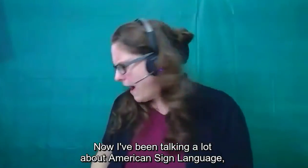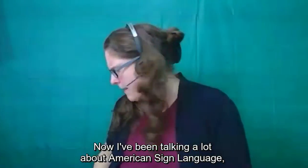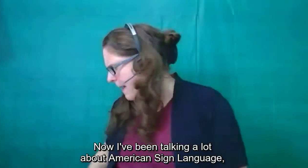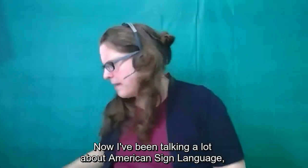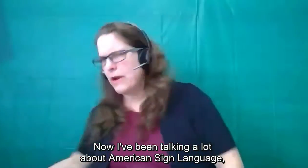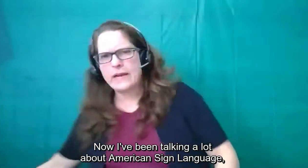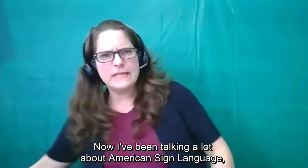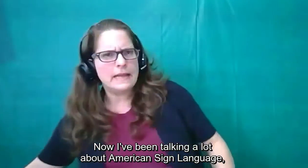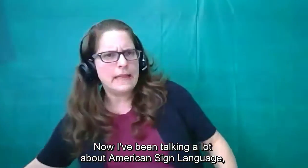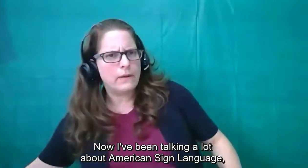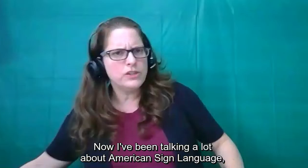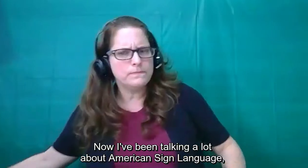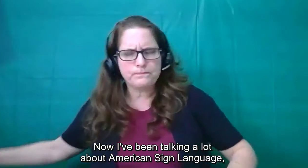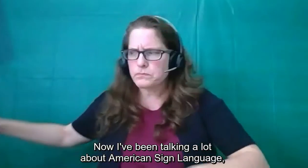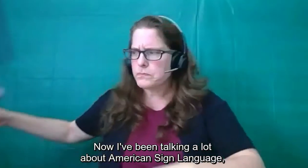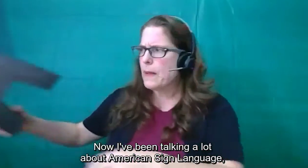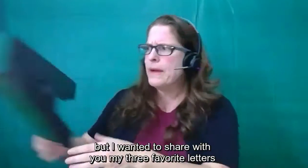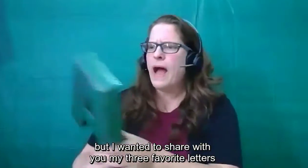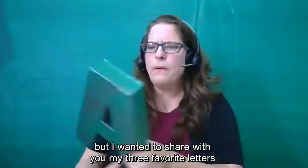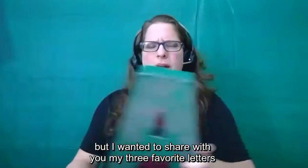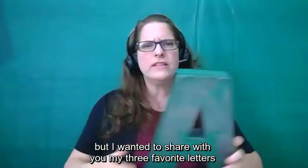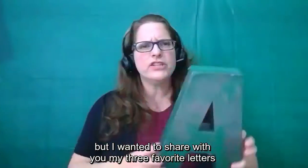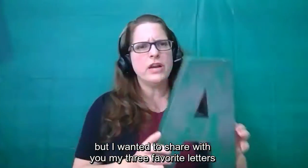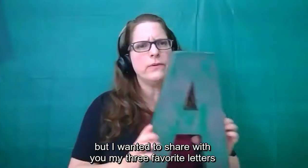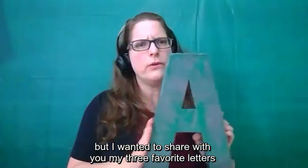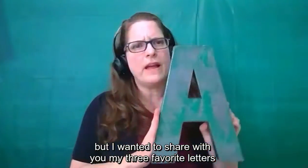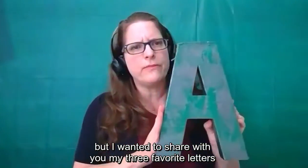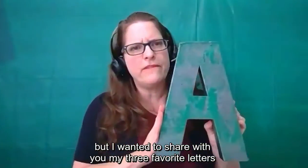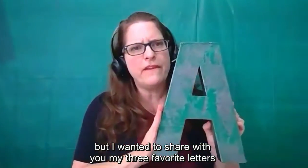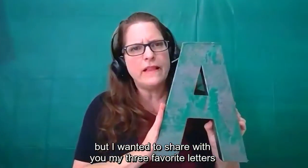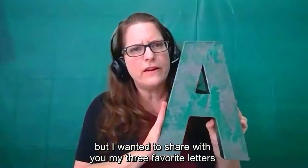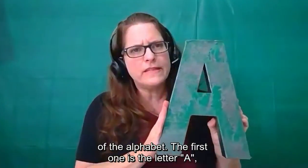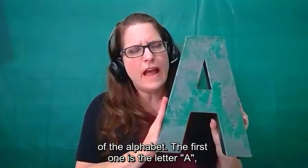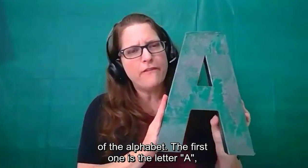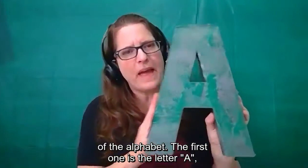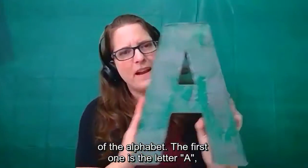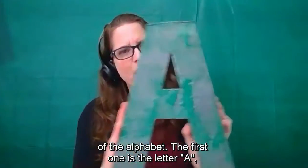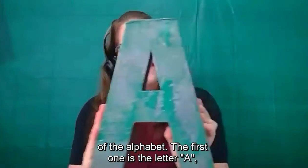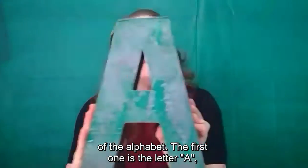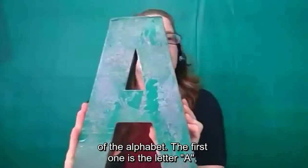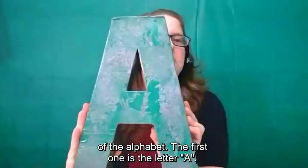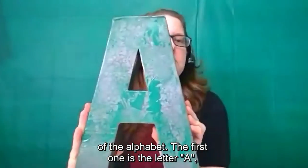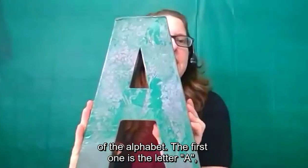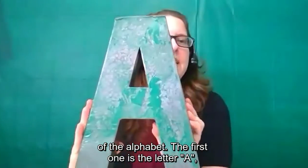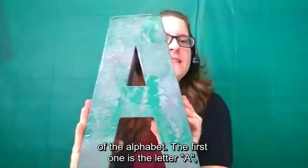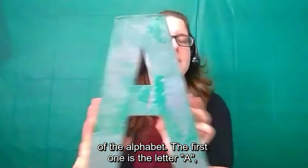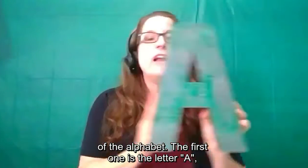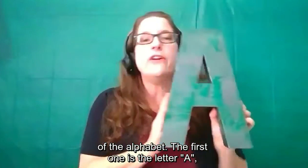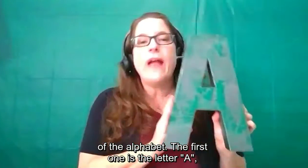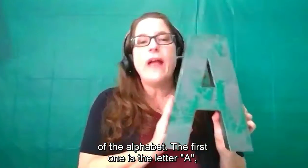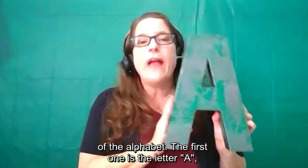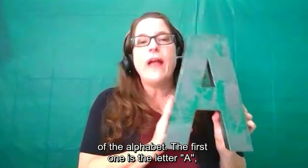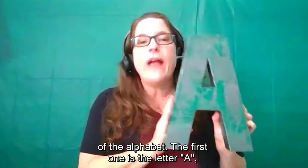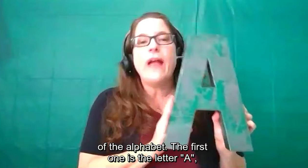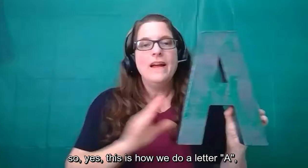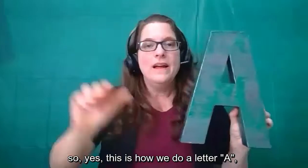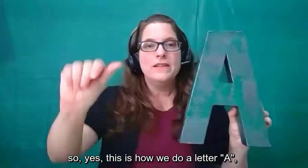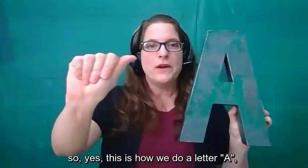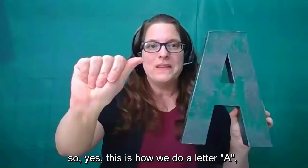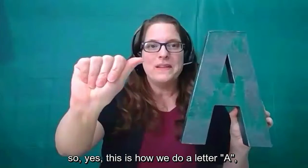about American Sign Language, but I wanted to share with you my 3 favorite letters of the alphabet. The first one is the letter A. So yes, this is how